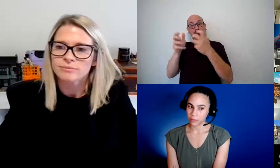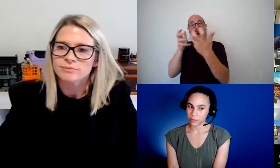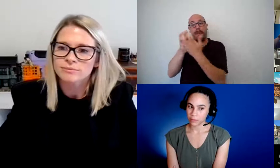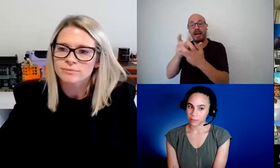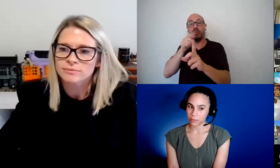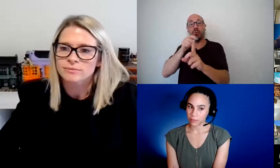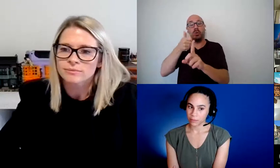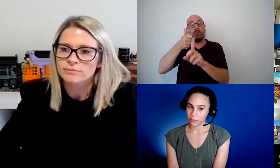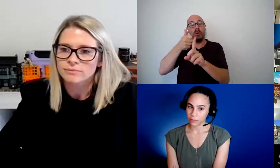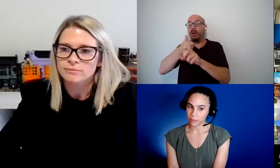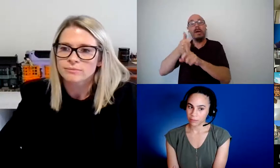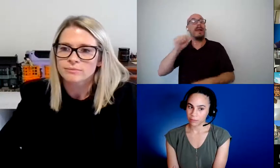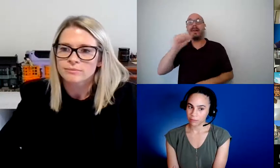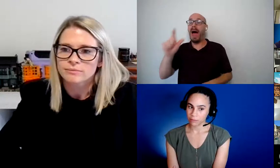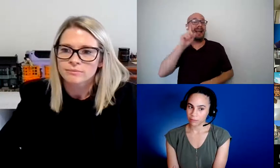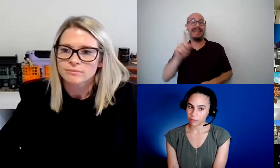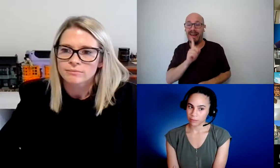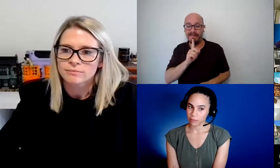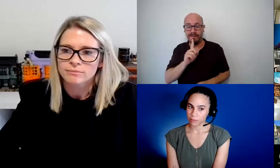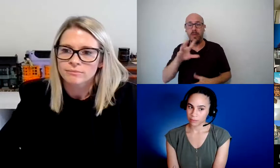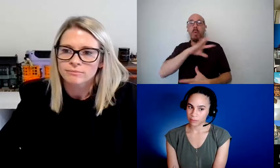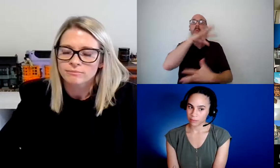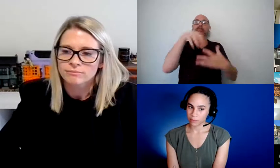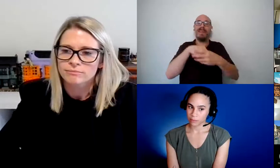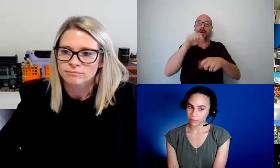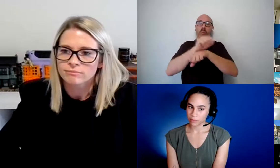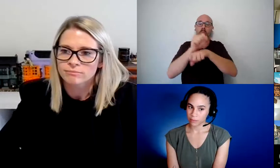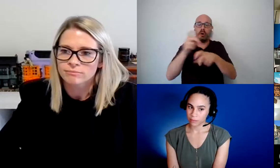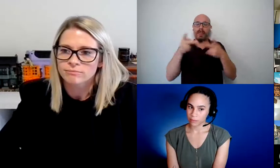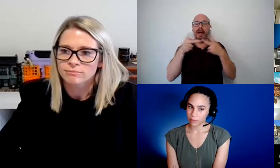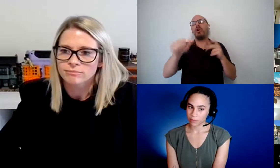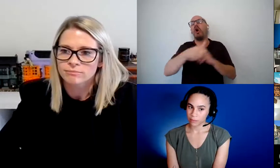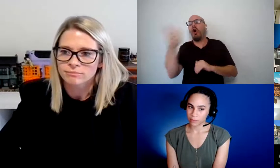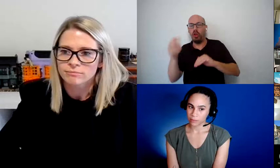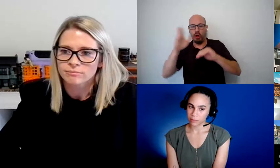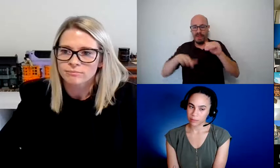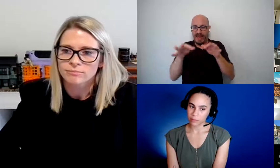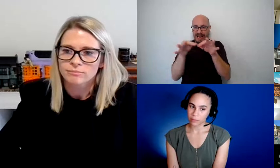within the workplace because, besides closed caption, that are not accurate?